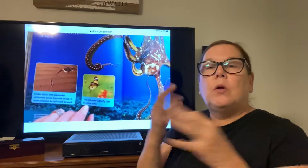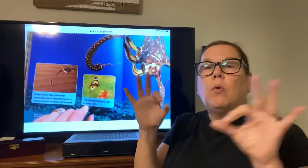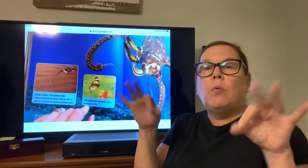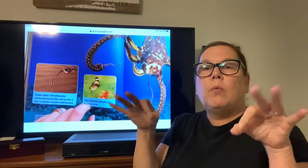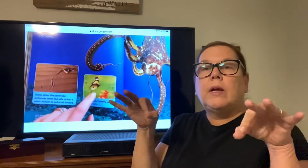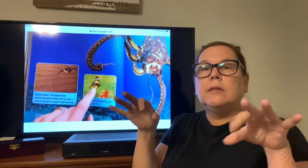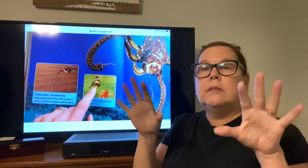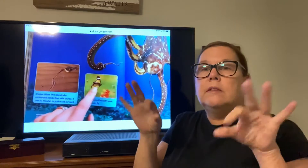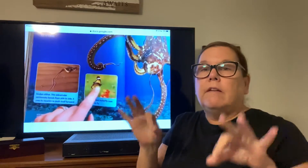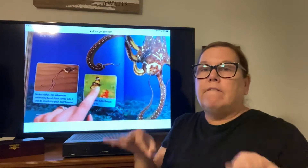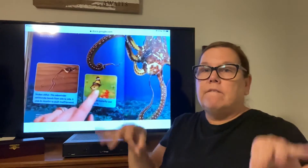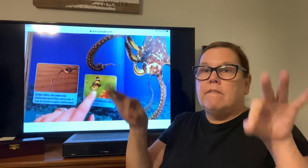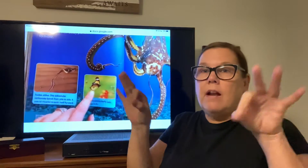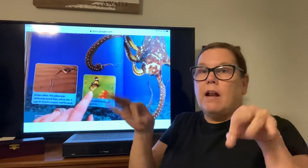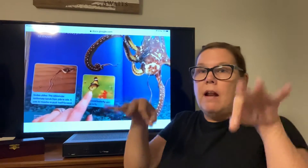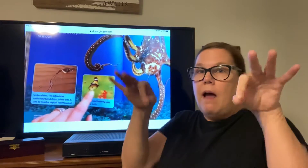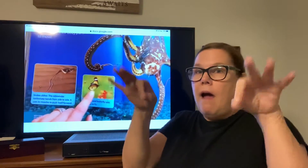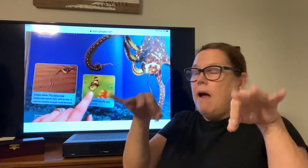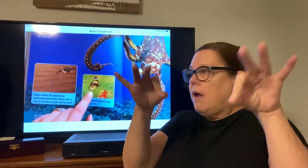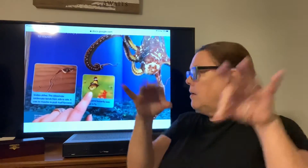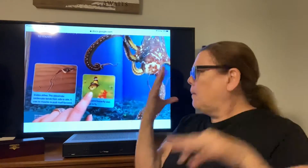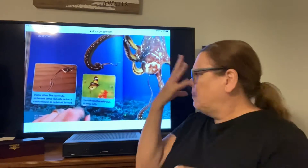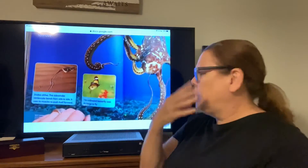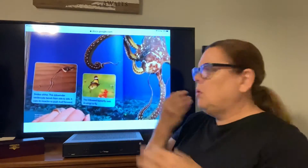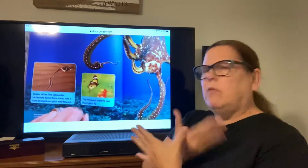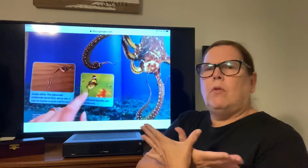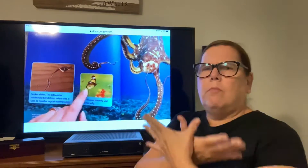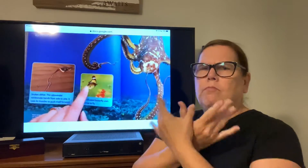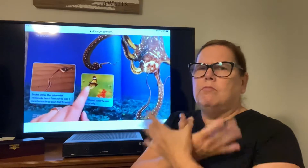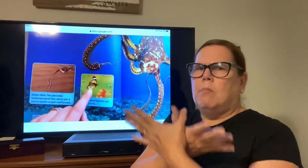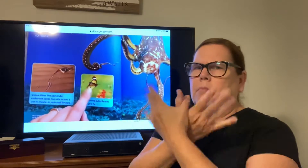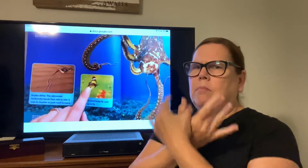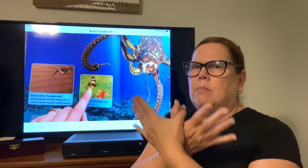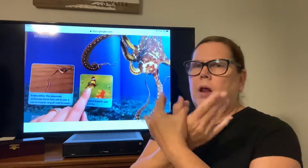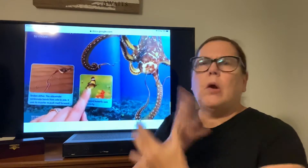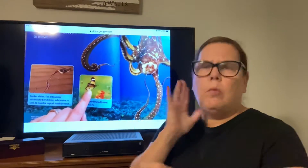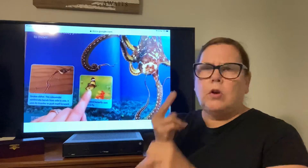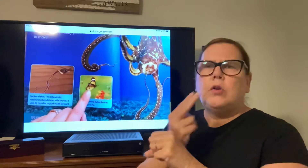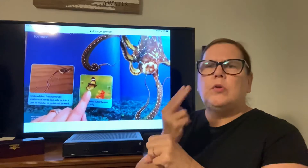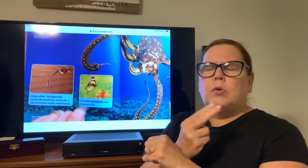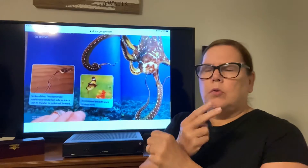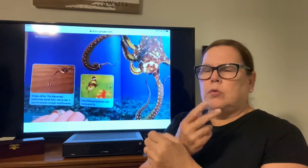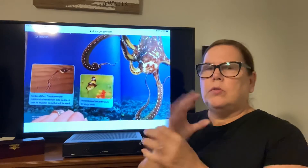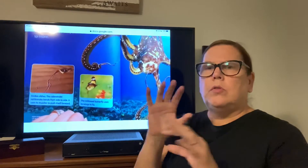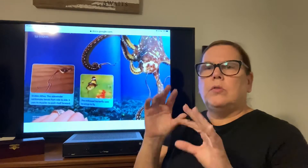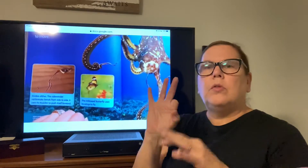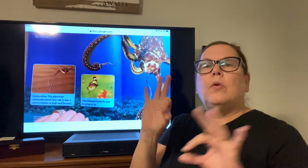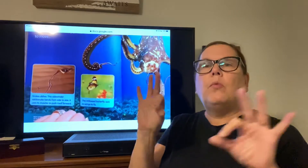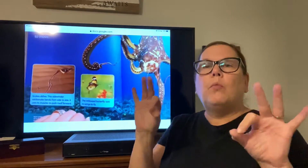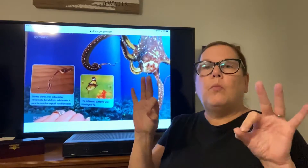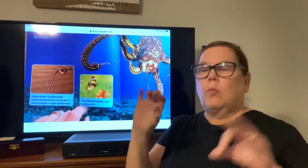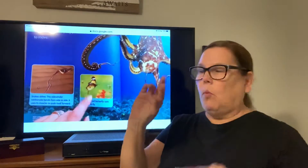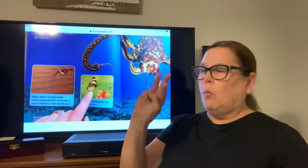fly. So here's a beautiful butterfly. It's going to use its wings to fly. So